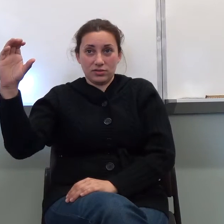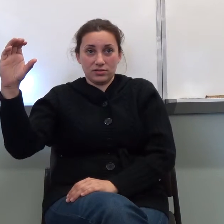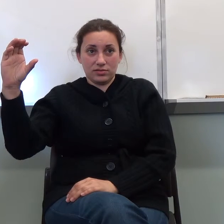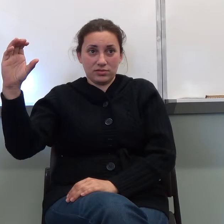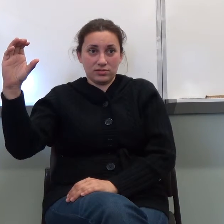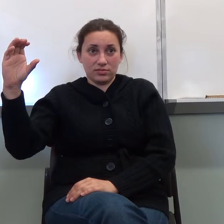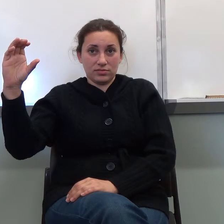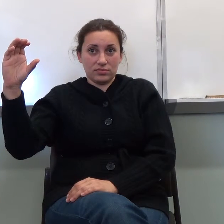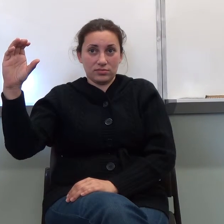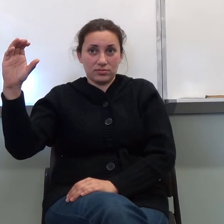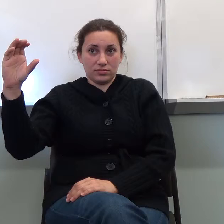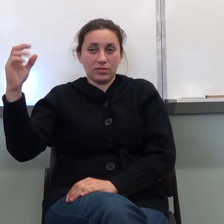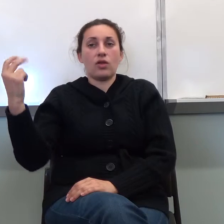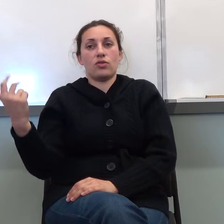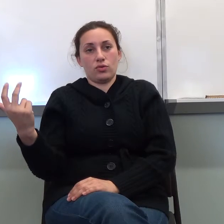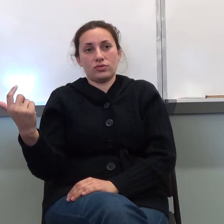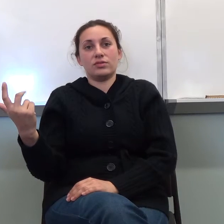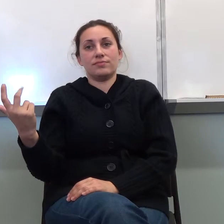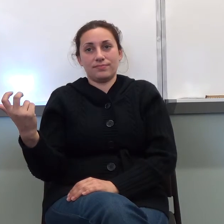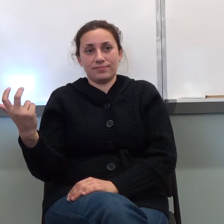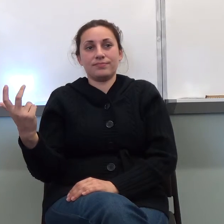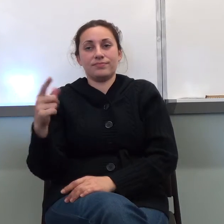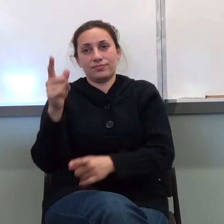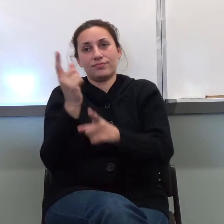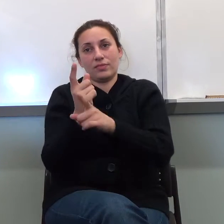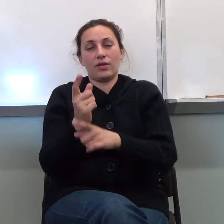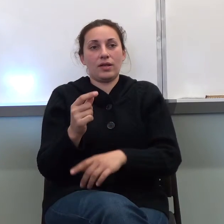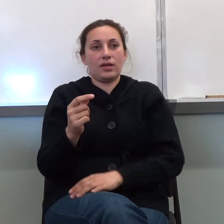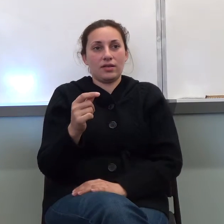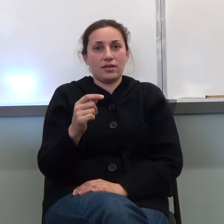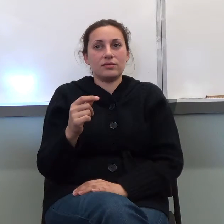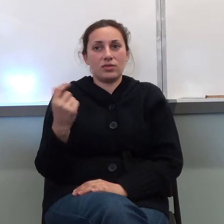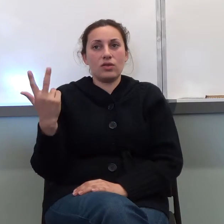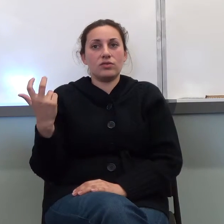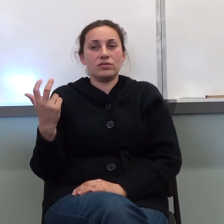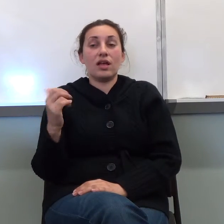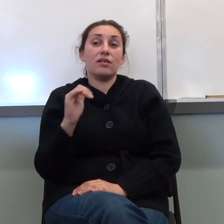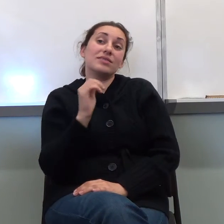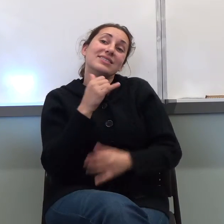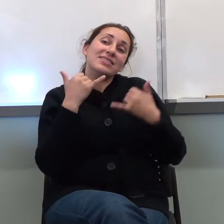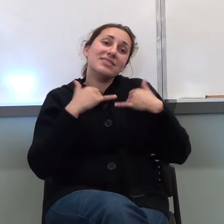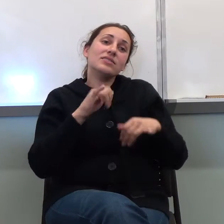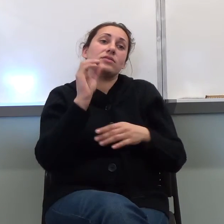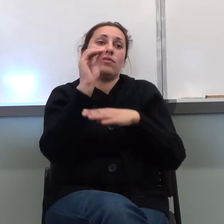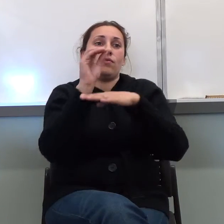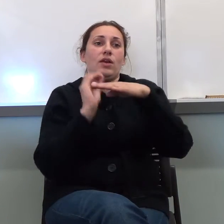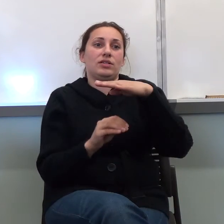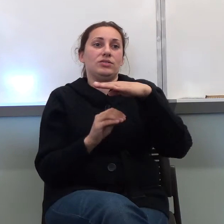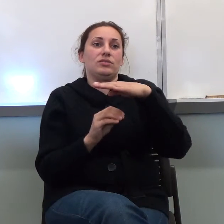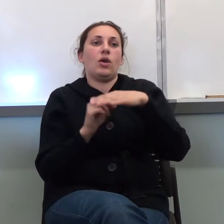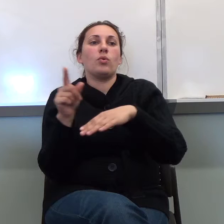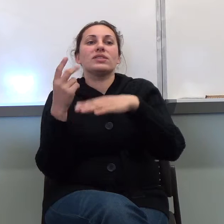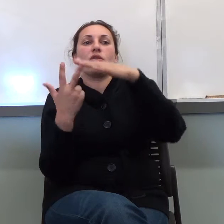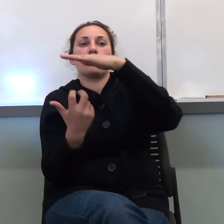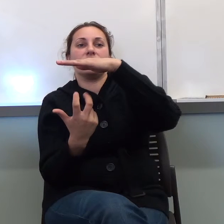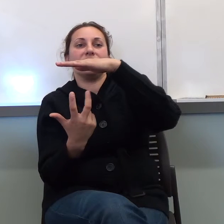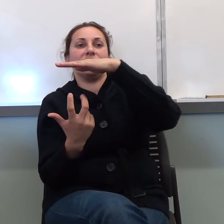and put a 13 on the bottom. All right, that's a fraction, that's not a decimal, and we have to go further with this. We want to go to